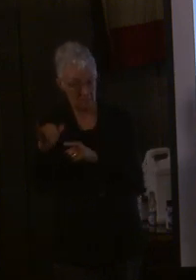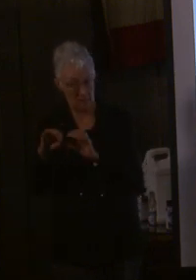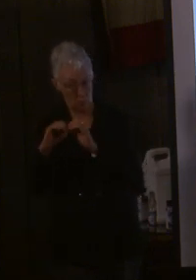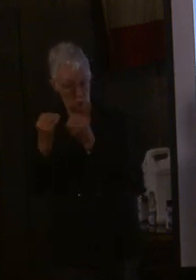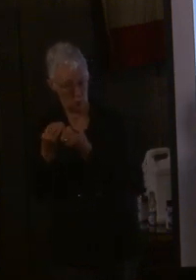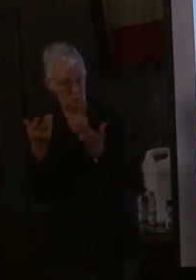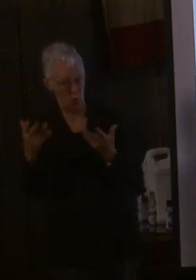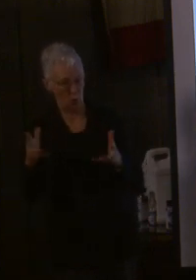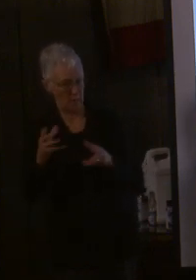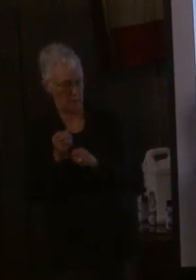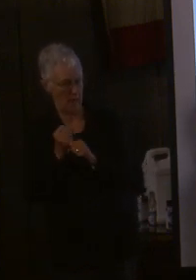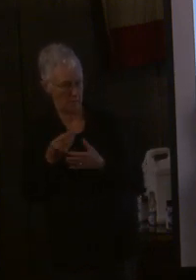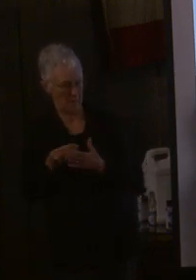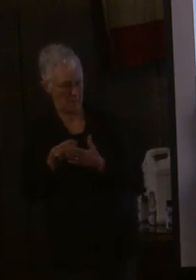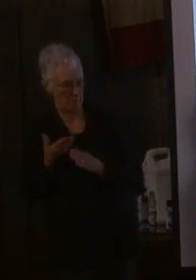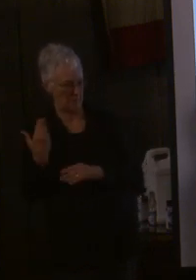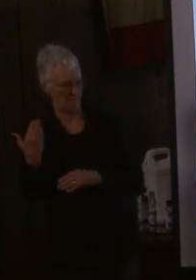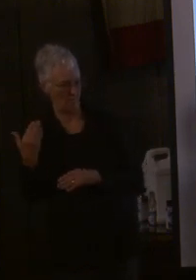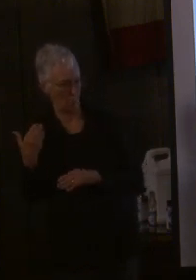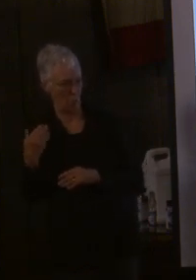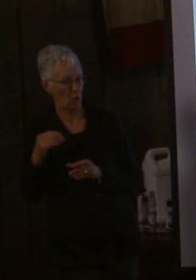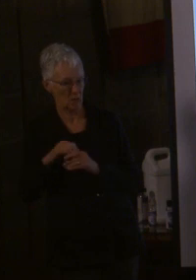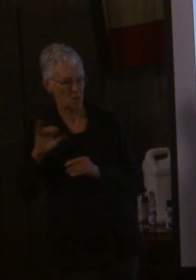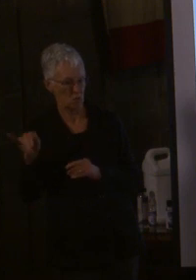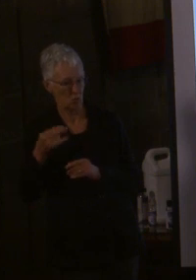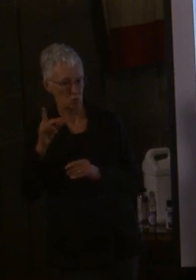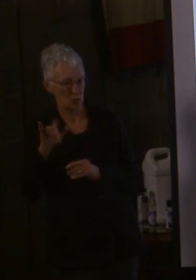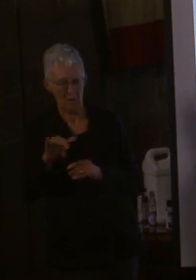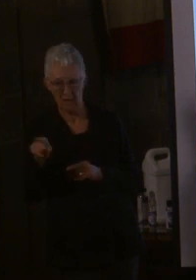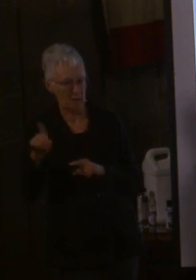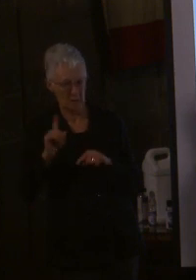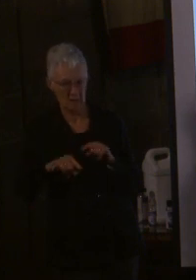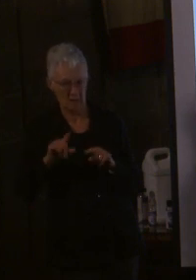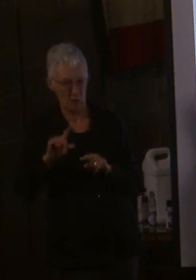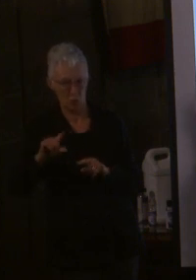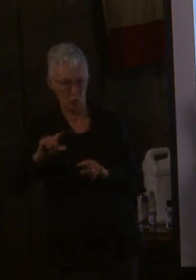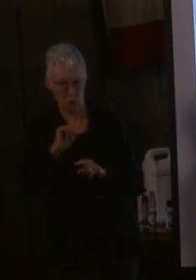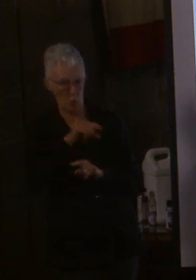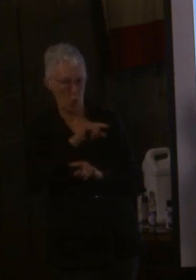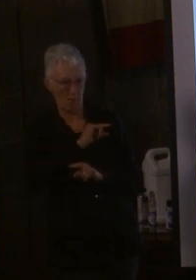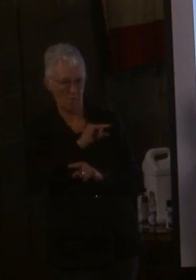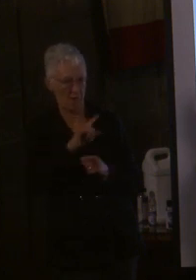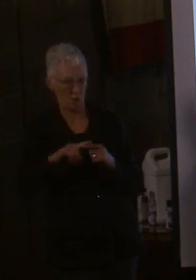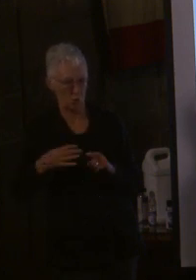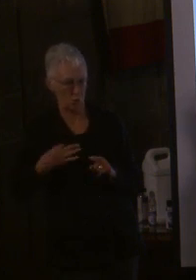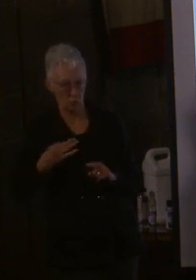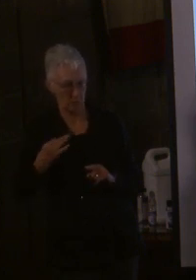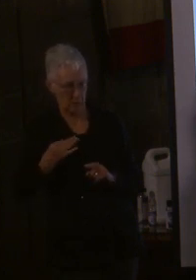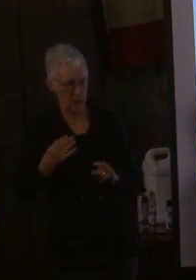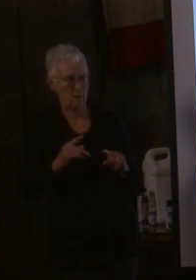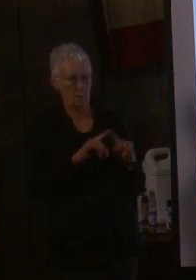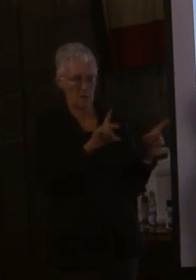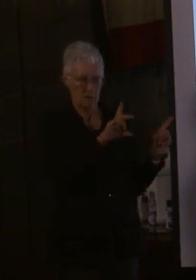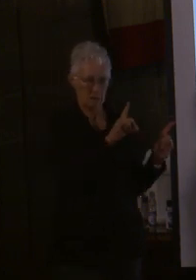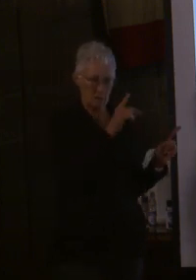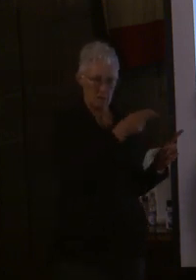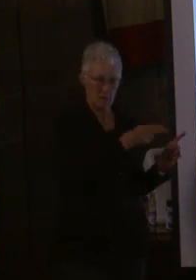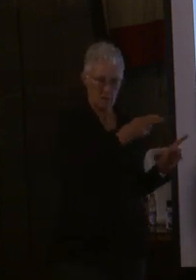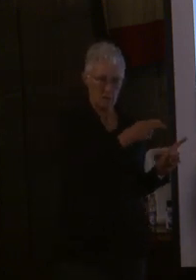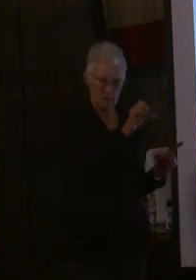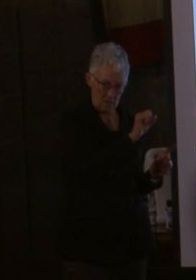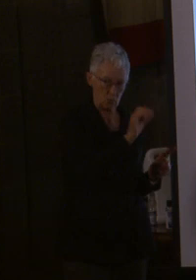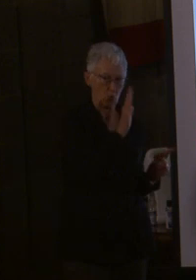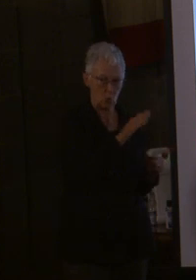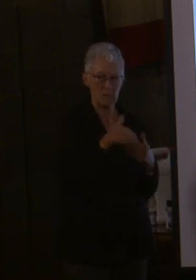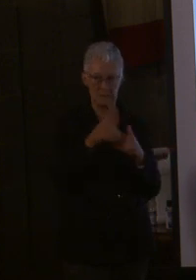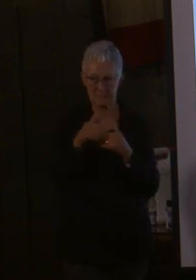funding earlier this year in round one, they are not eligible to apply. DHHS plans to send